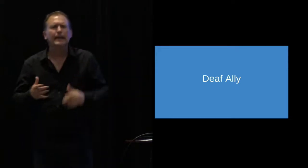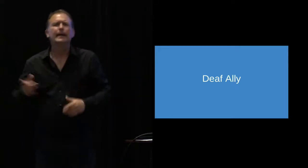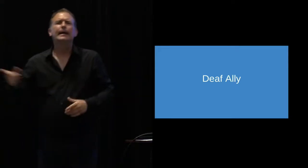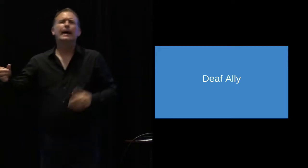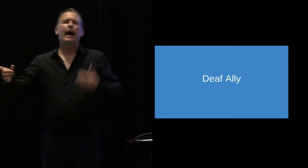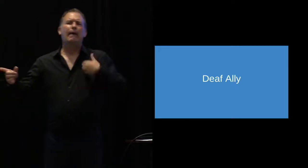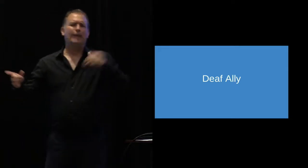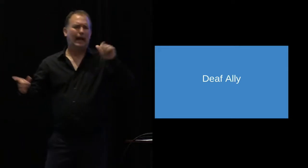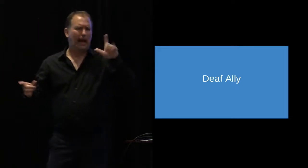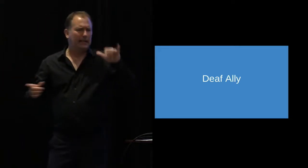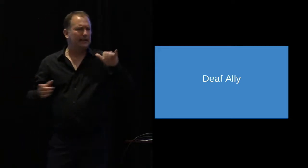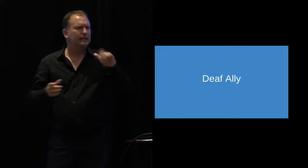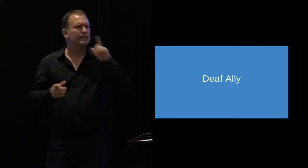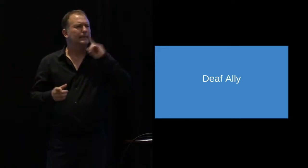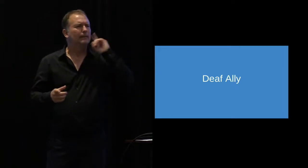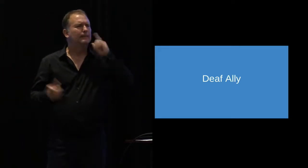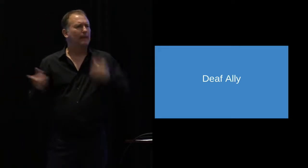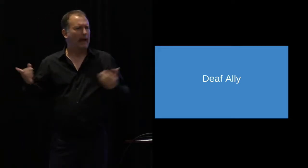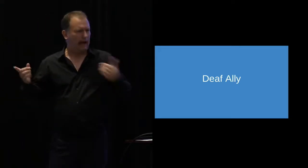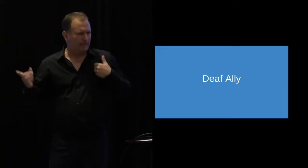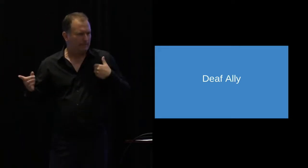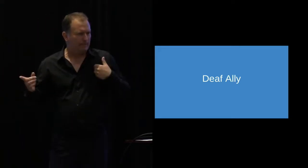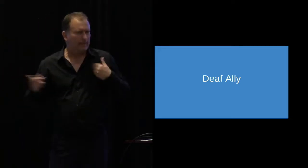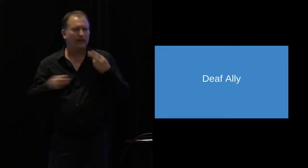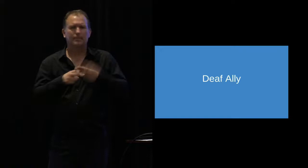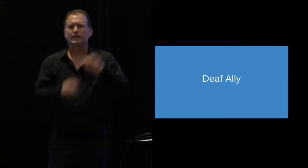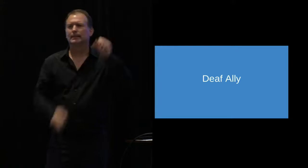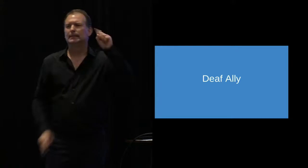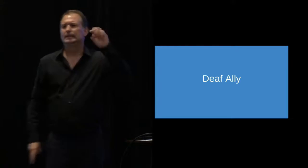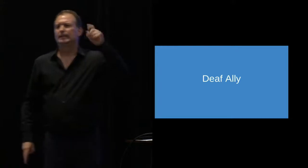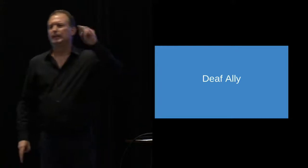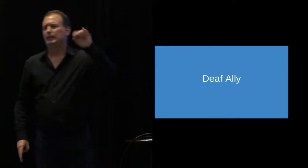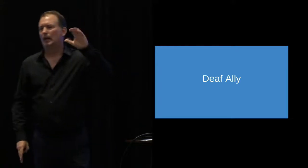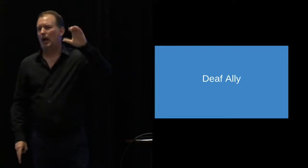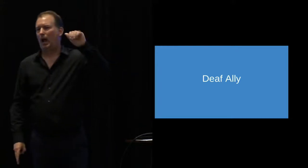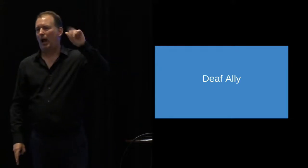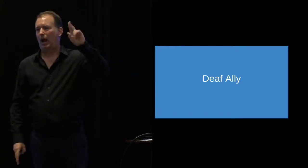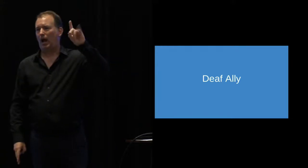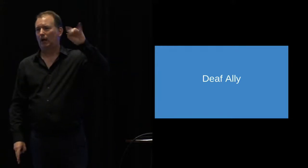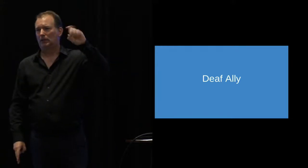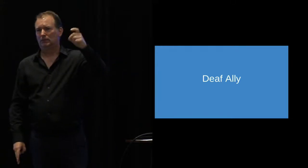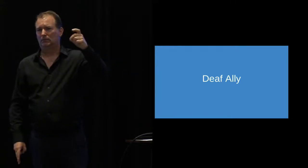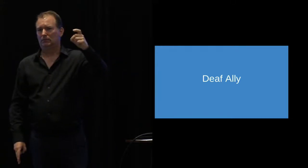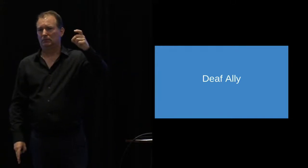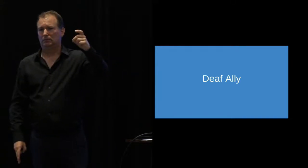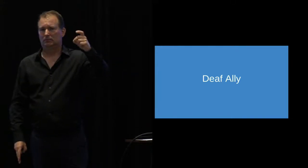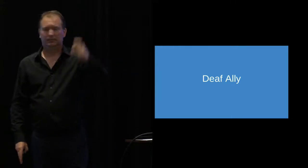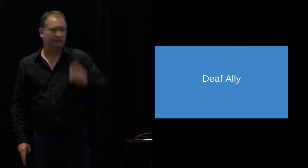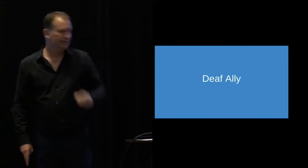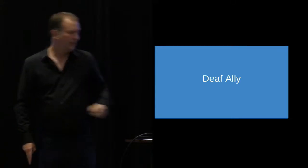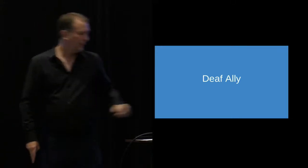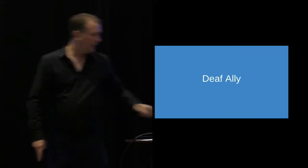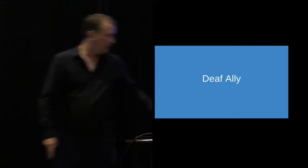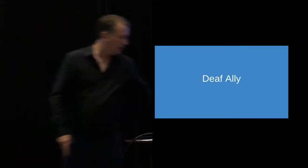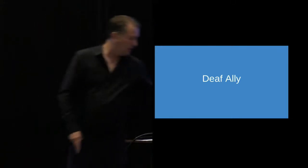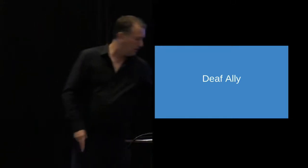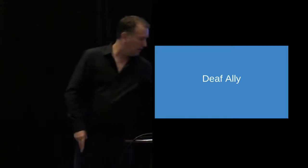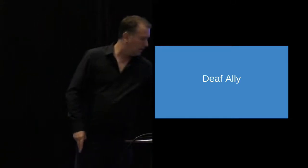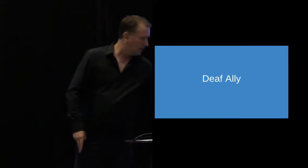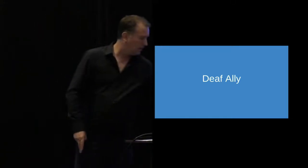worked hard, who has listened to the issues in the community, who has the heart of an ally, Stephanie